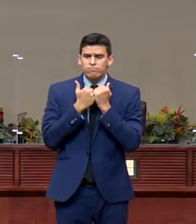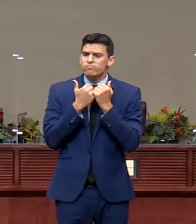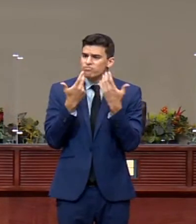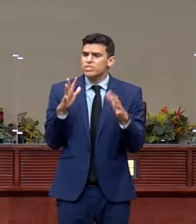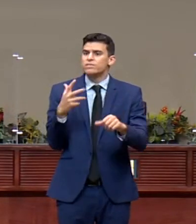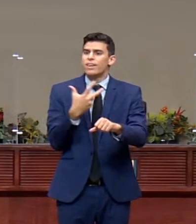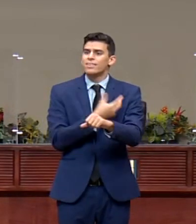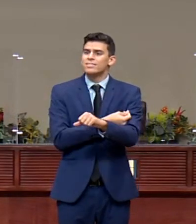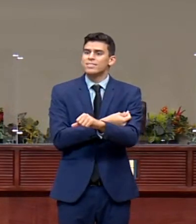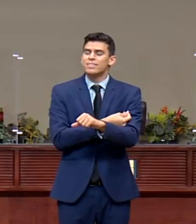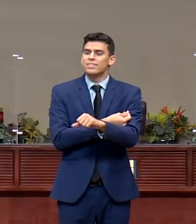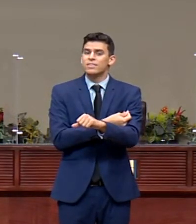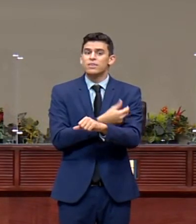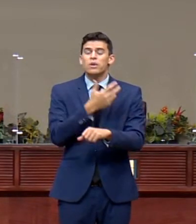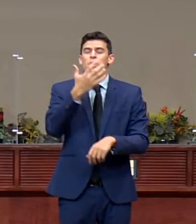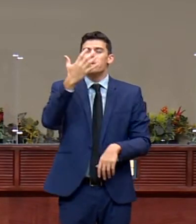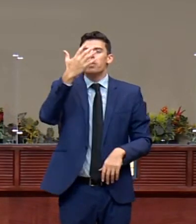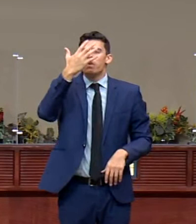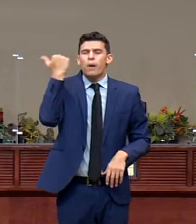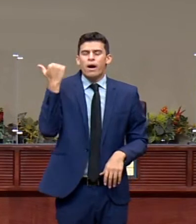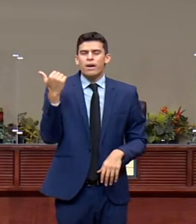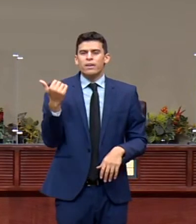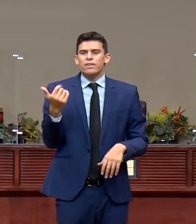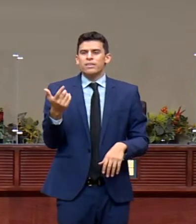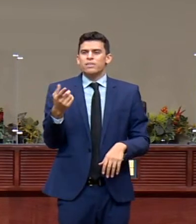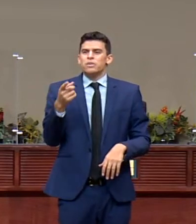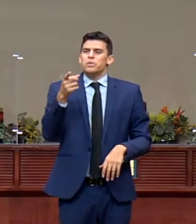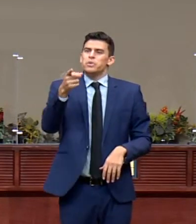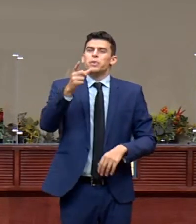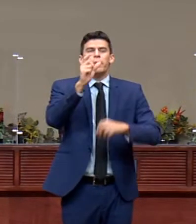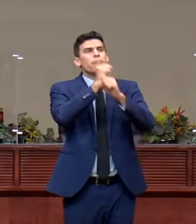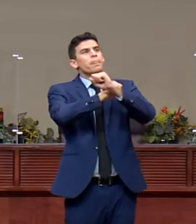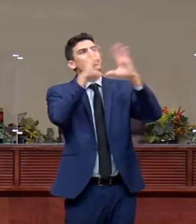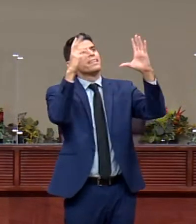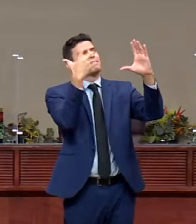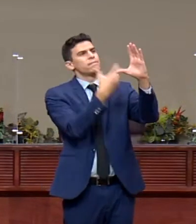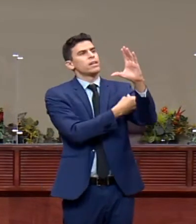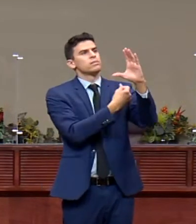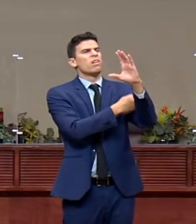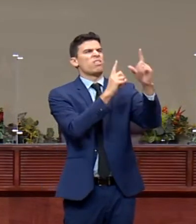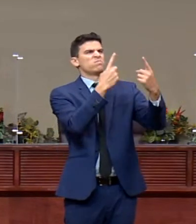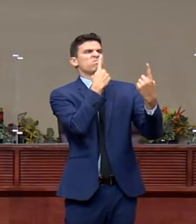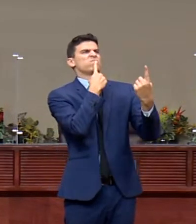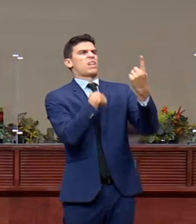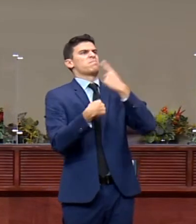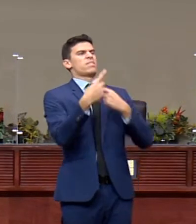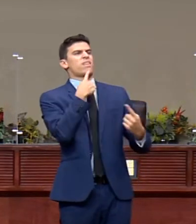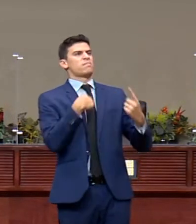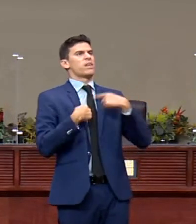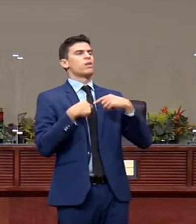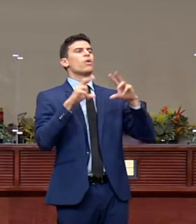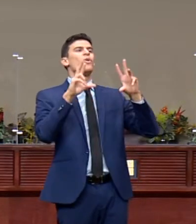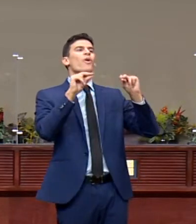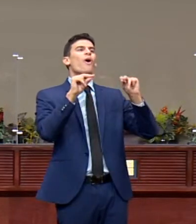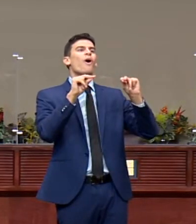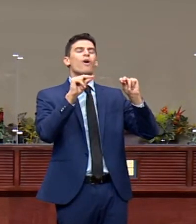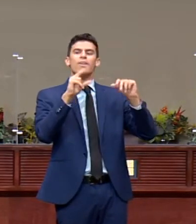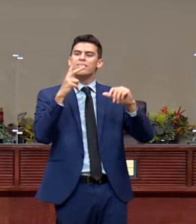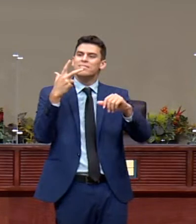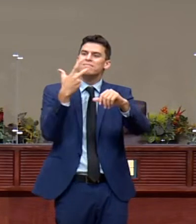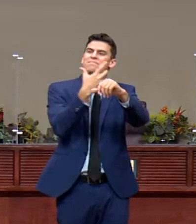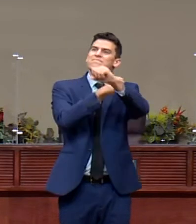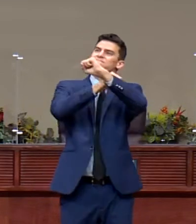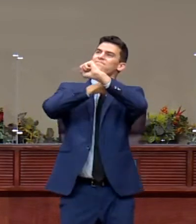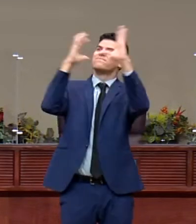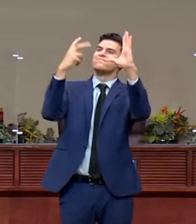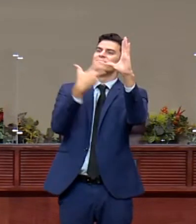end, I want you to think of vaccination not only as a public health measure, but as a gesture of love.